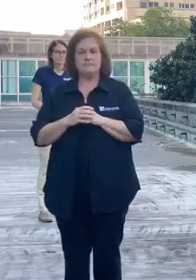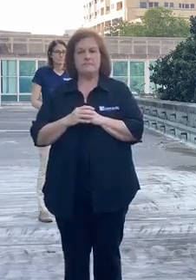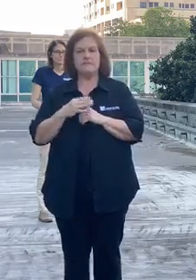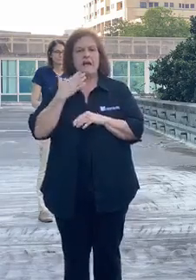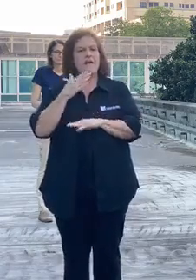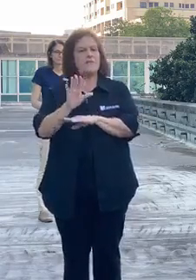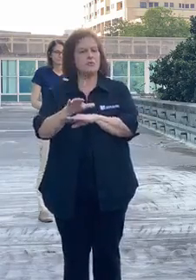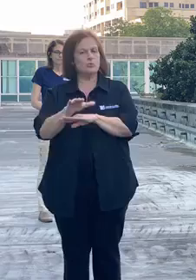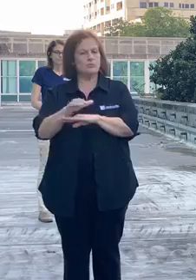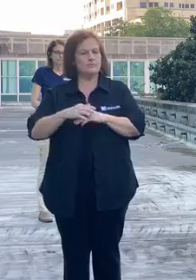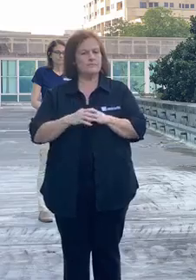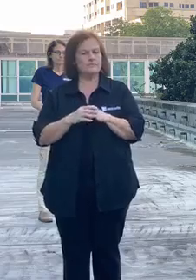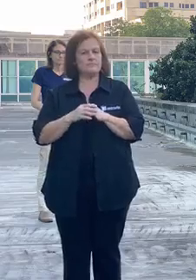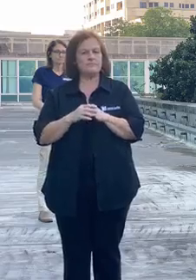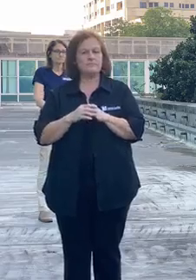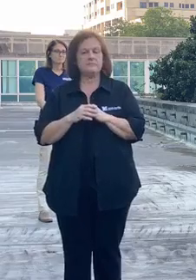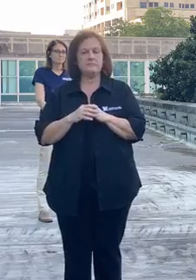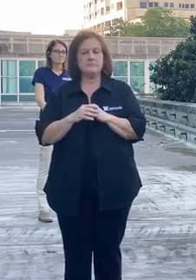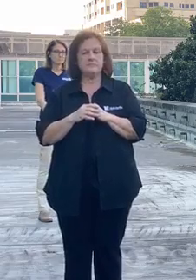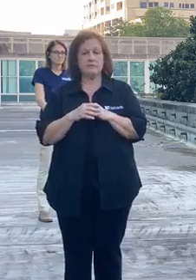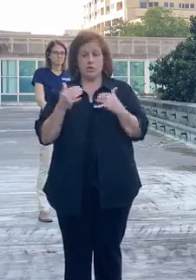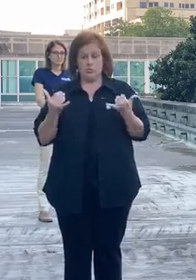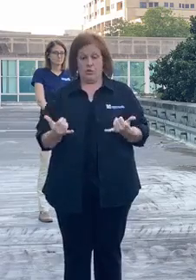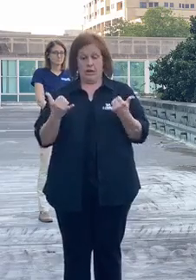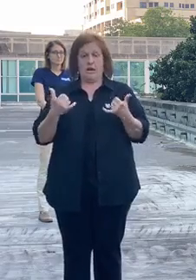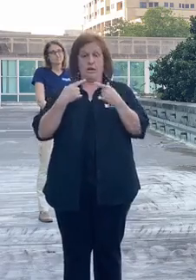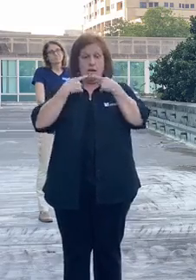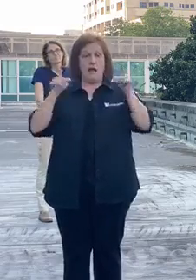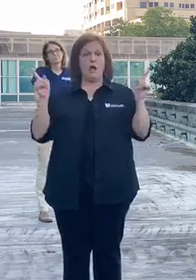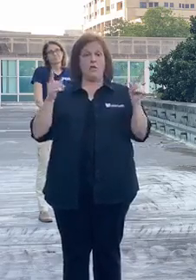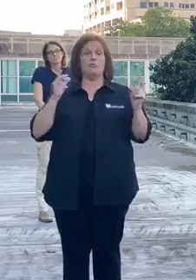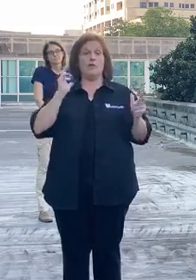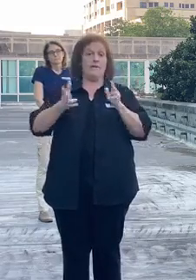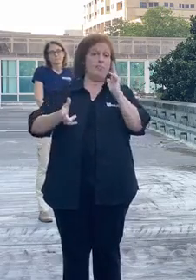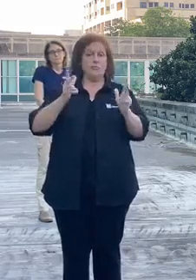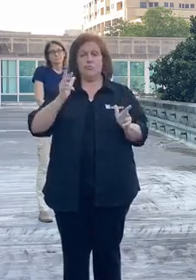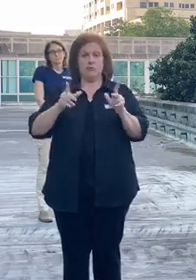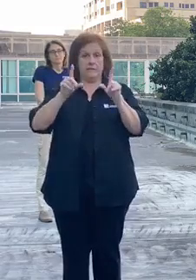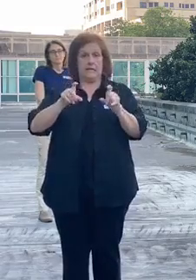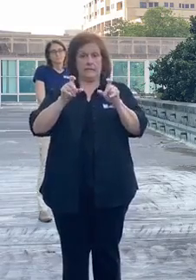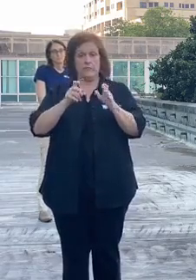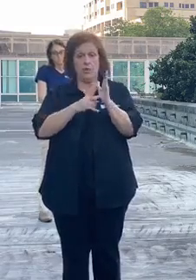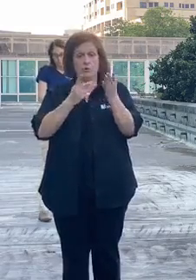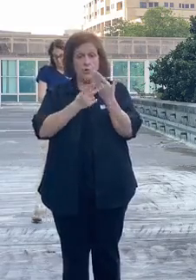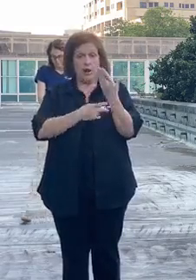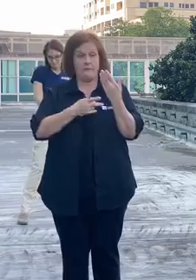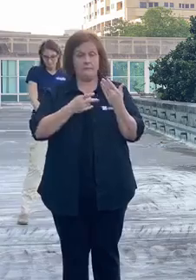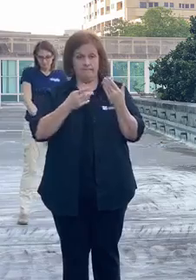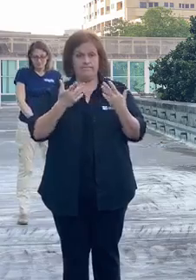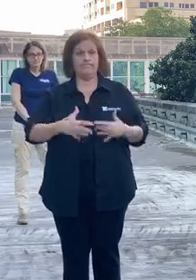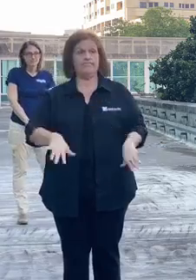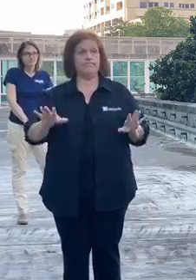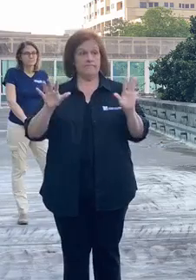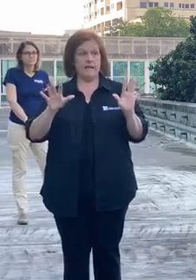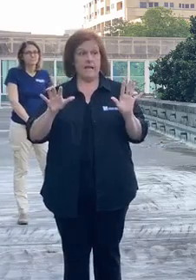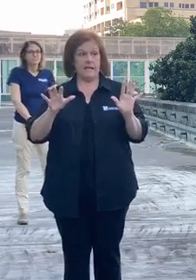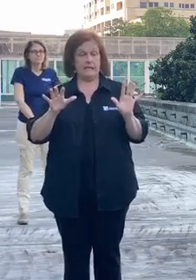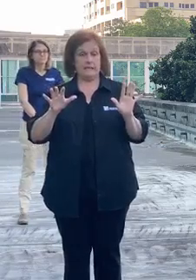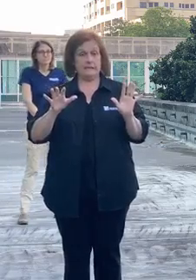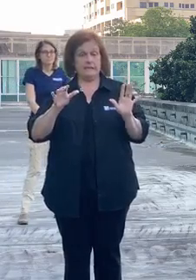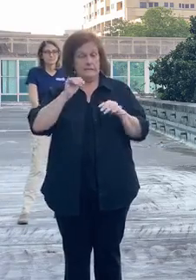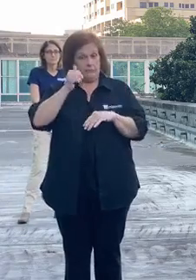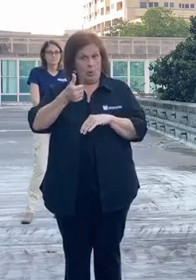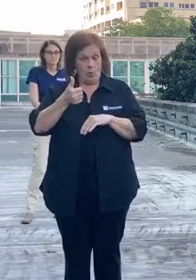Good afternoon, everybody. So today we're announcing that the drive-through testing program in Orleans Parish will end after a last full day of